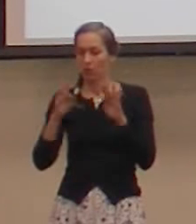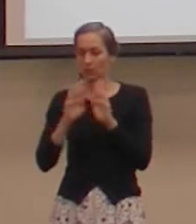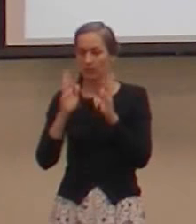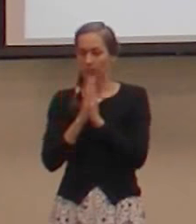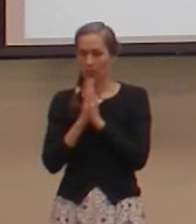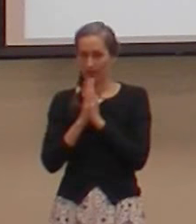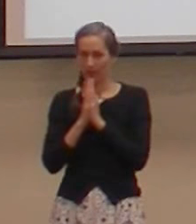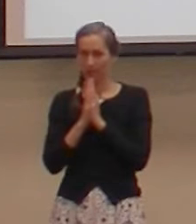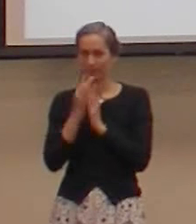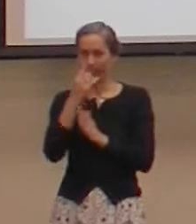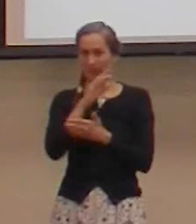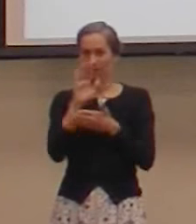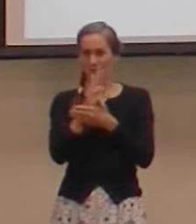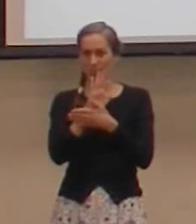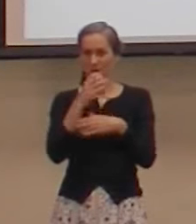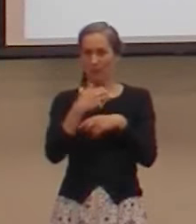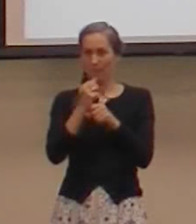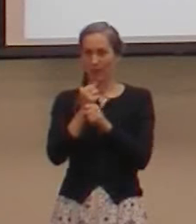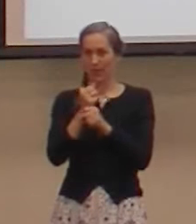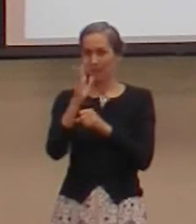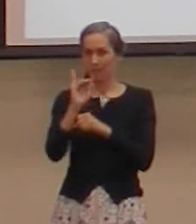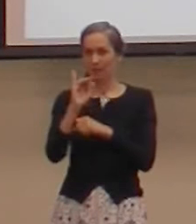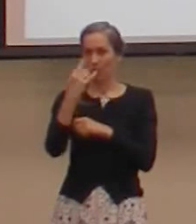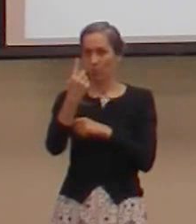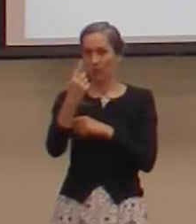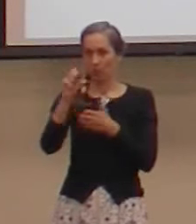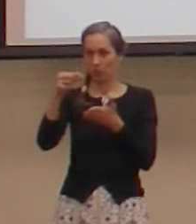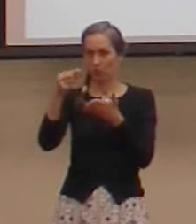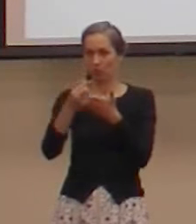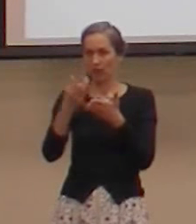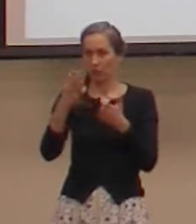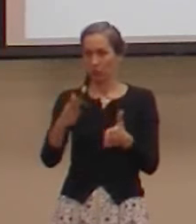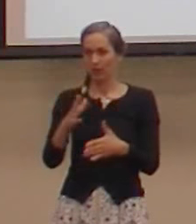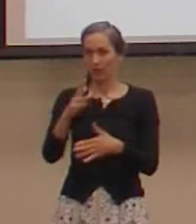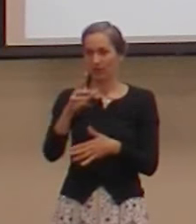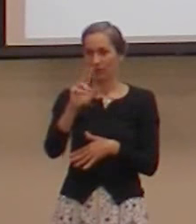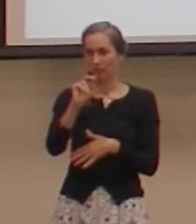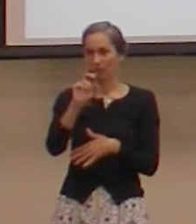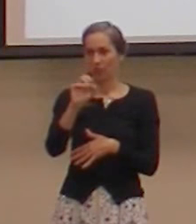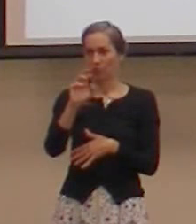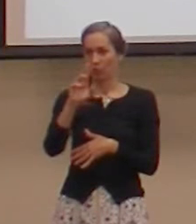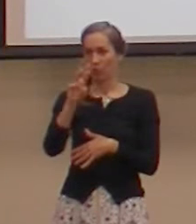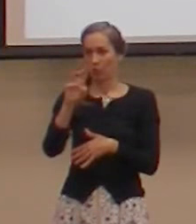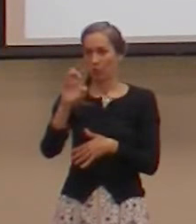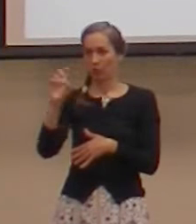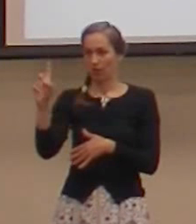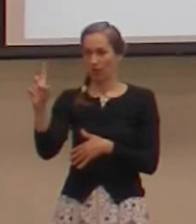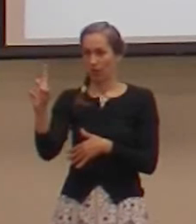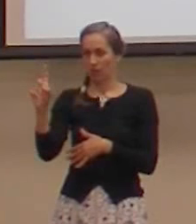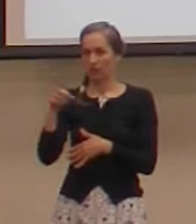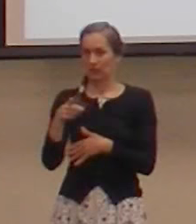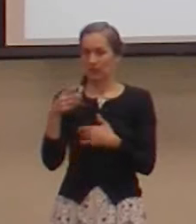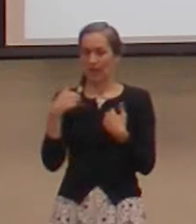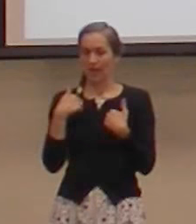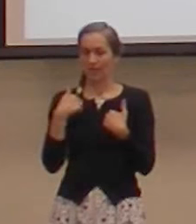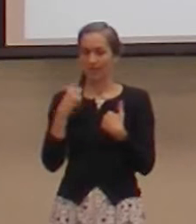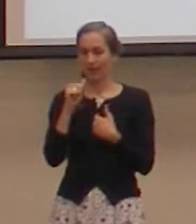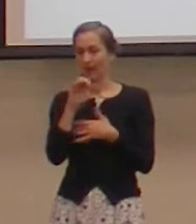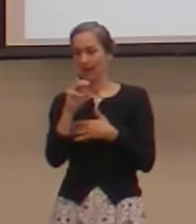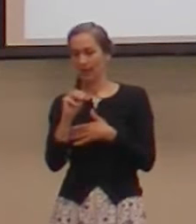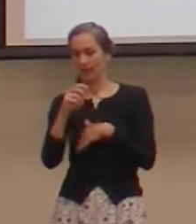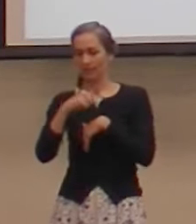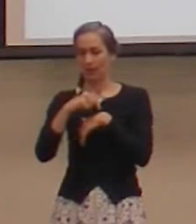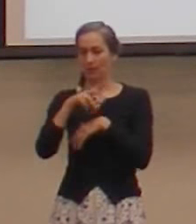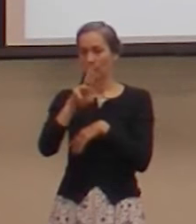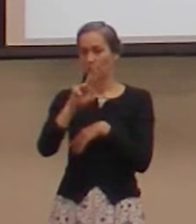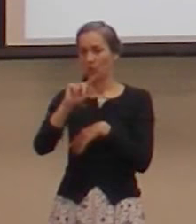of our alumni, and Mr. Norwood, and he spent his AIM time up in Utah, and then he went